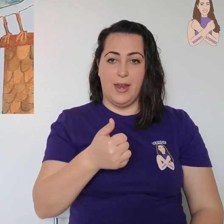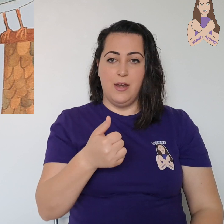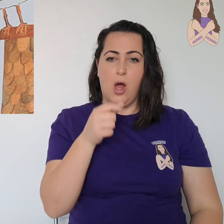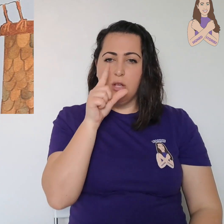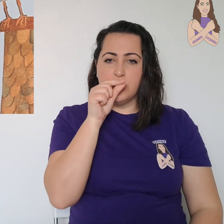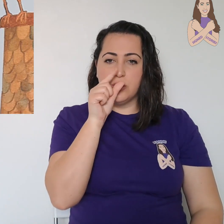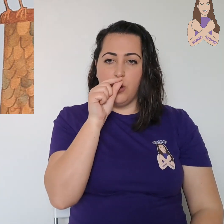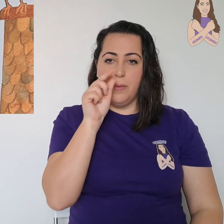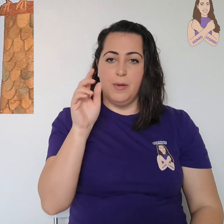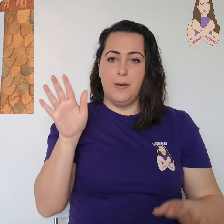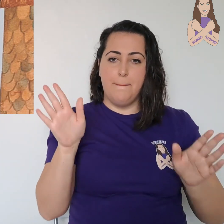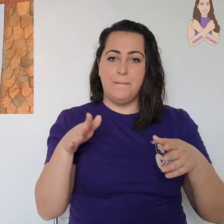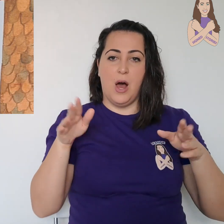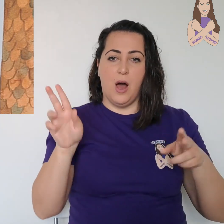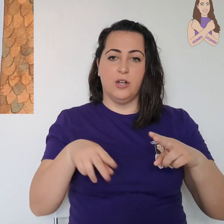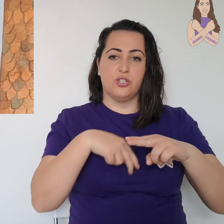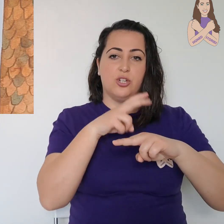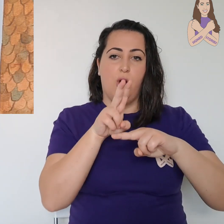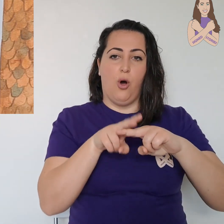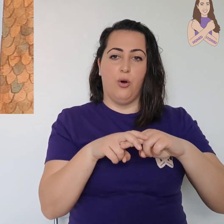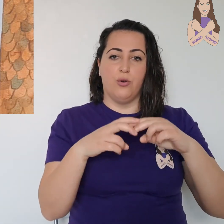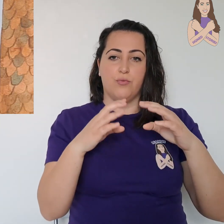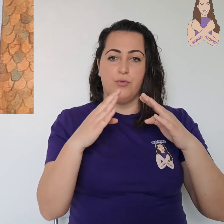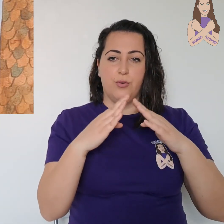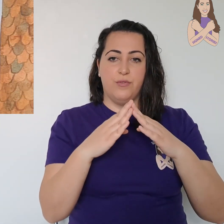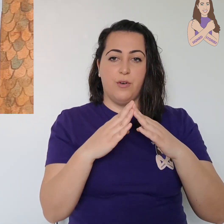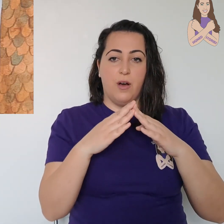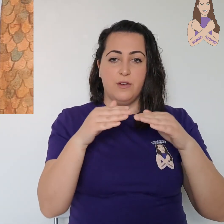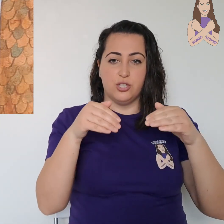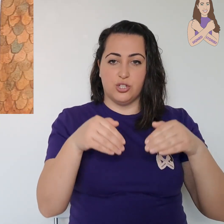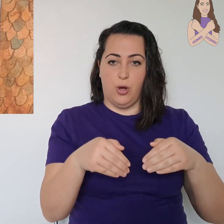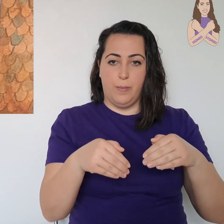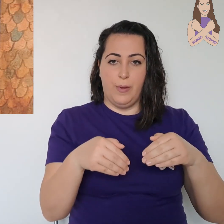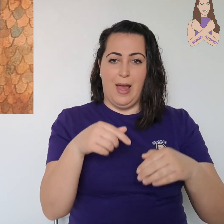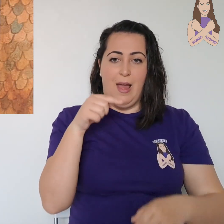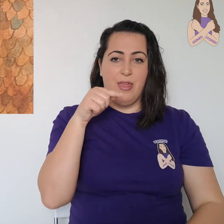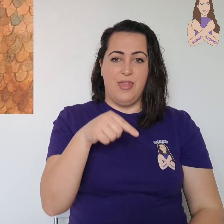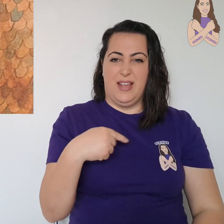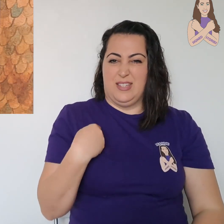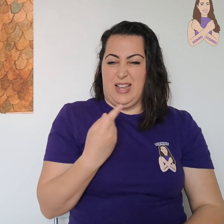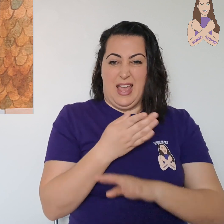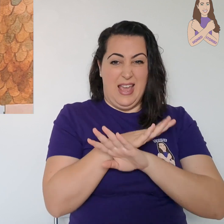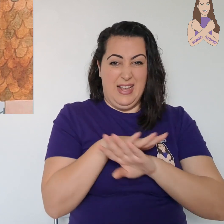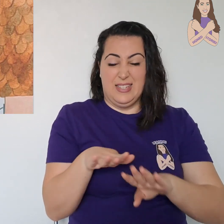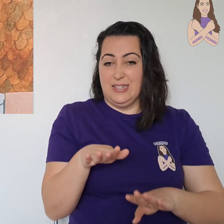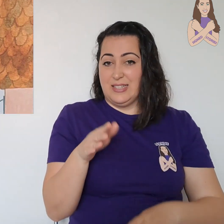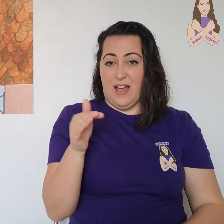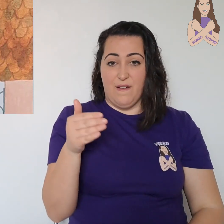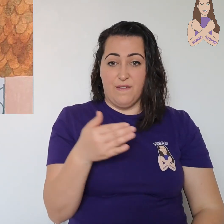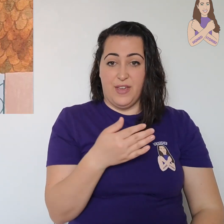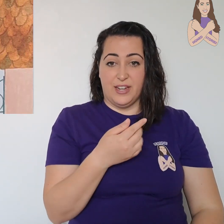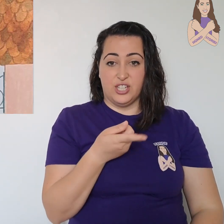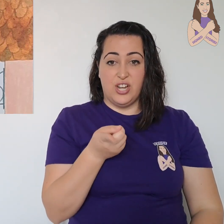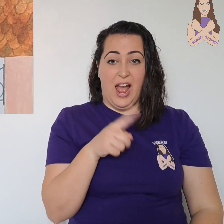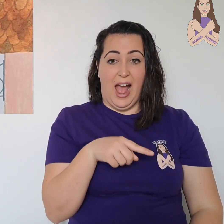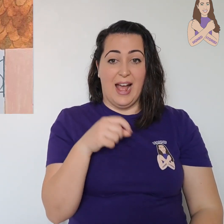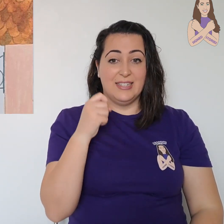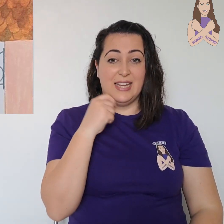Then Solomon perched on a roof of a shop. "This isn't a fish," and